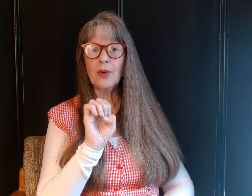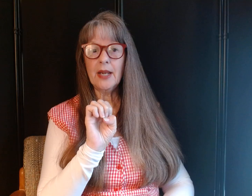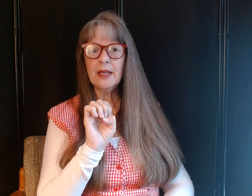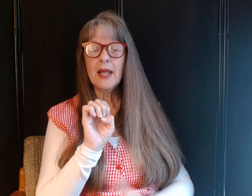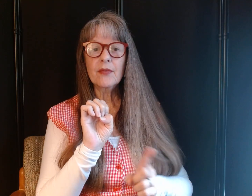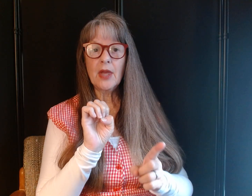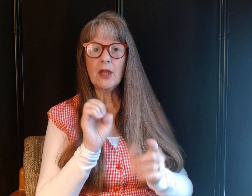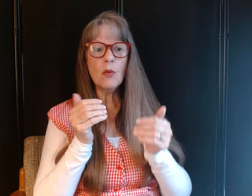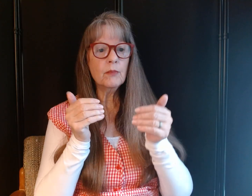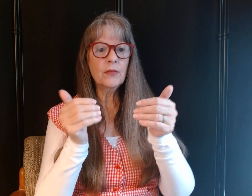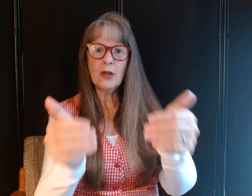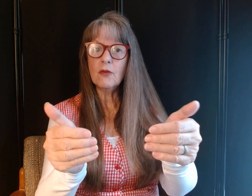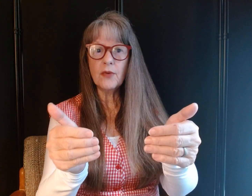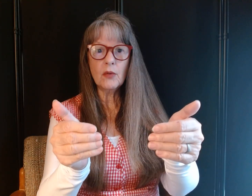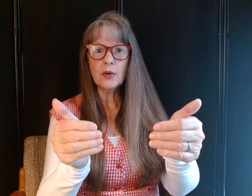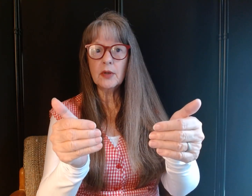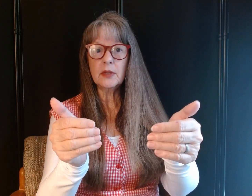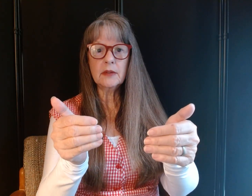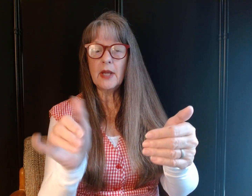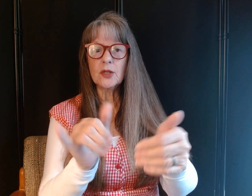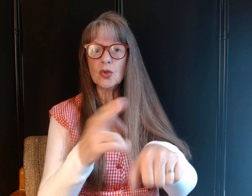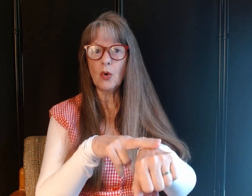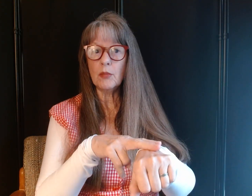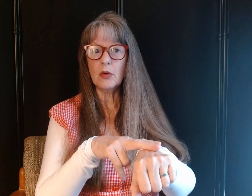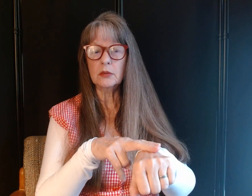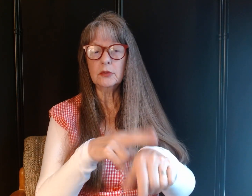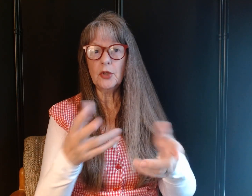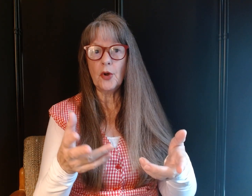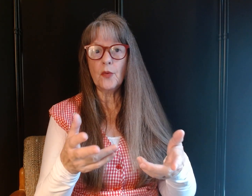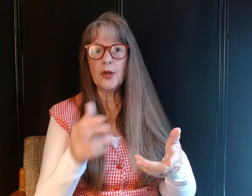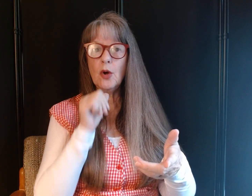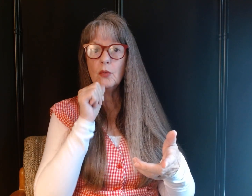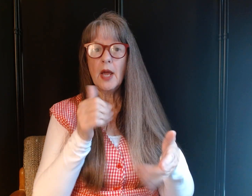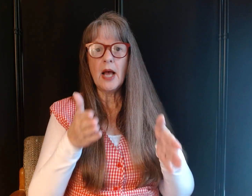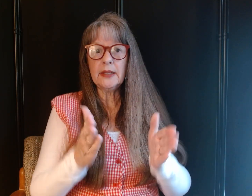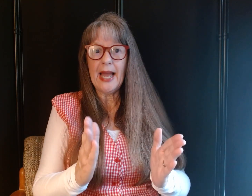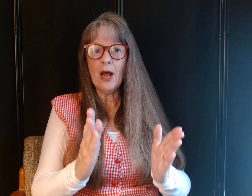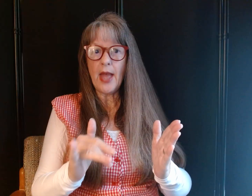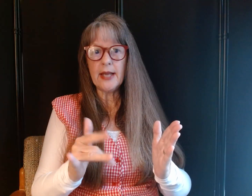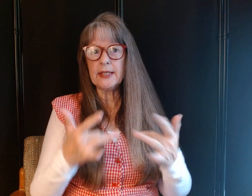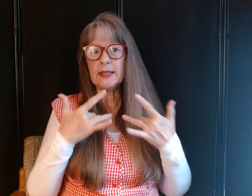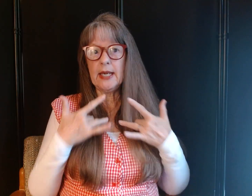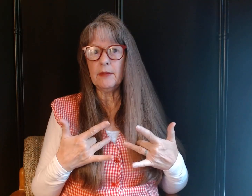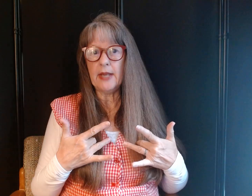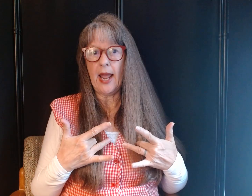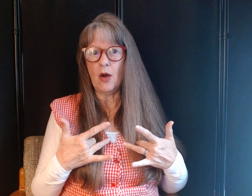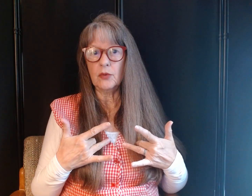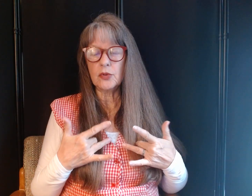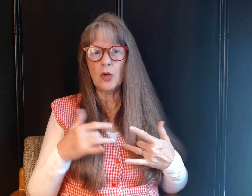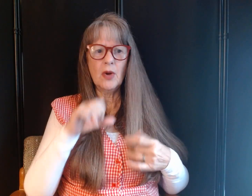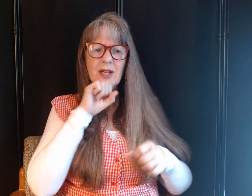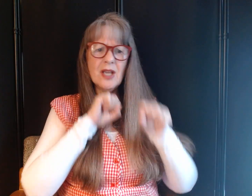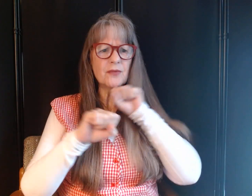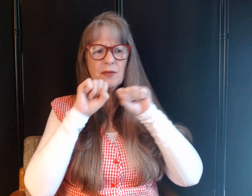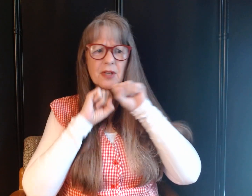right? They go forward as normal. They don't allow that to get them down. So tough, tough, tough,